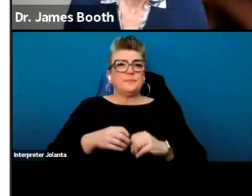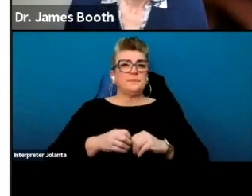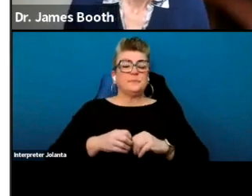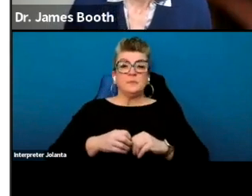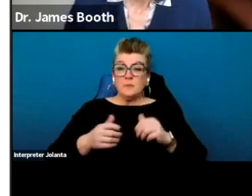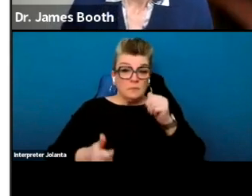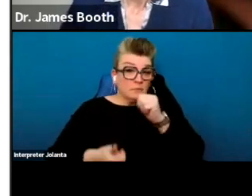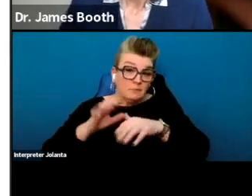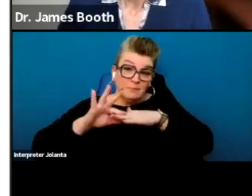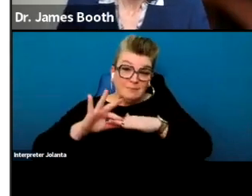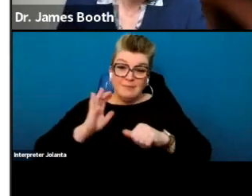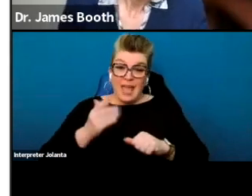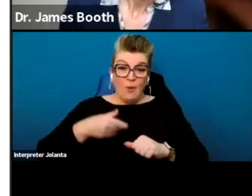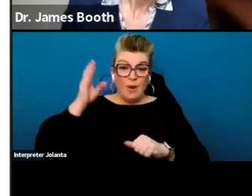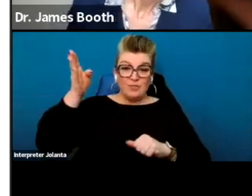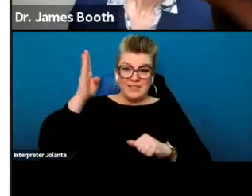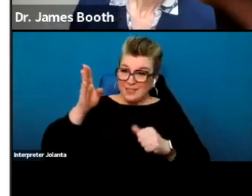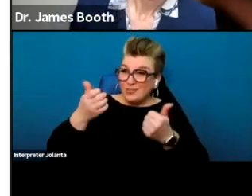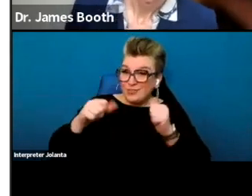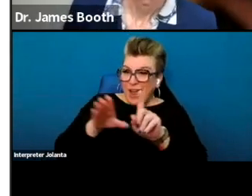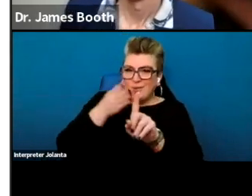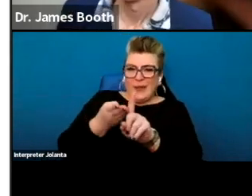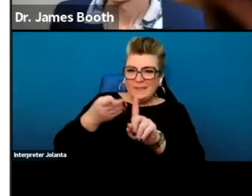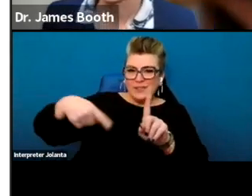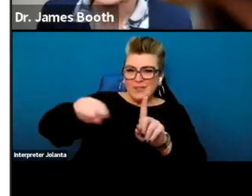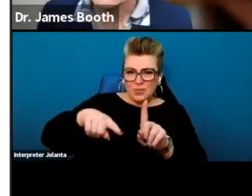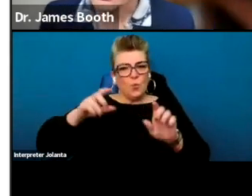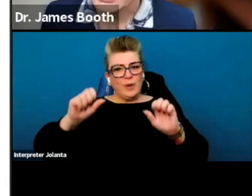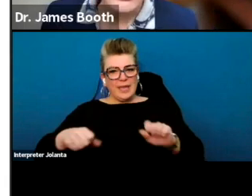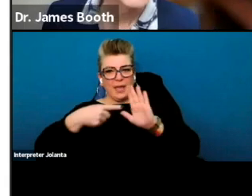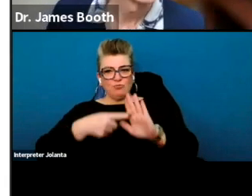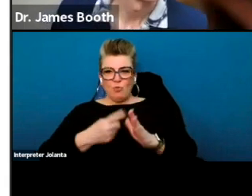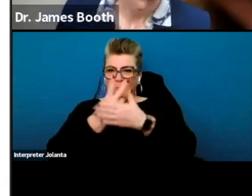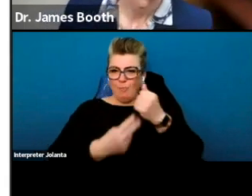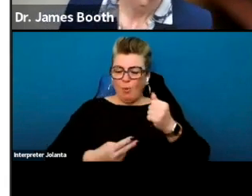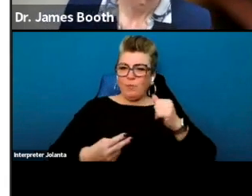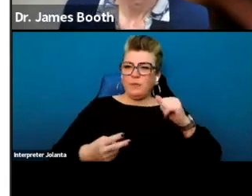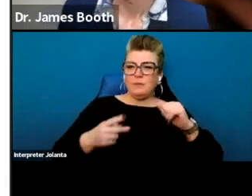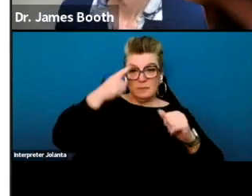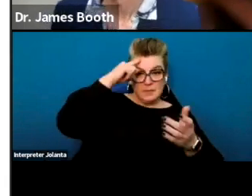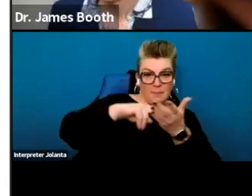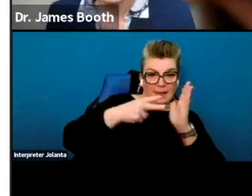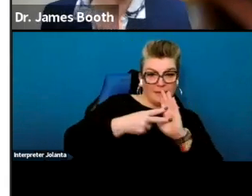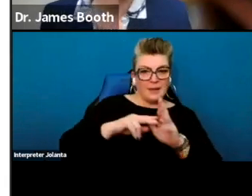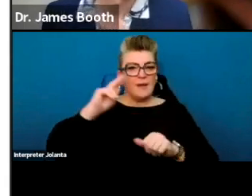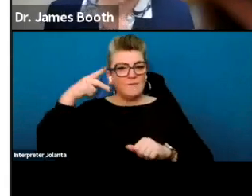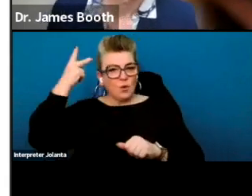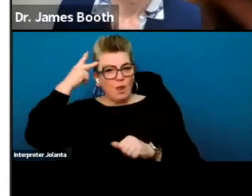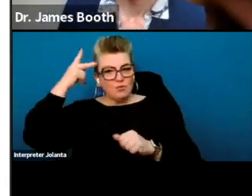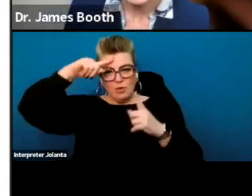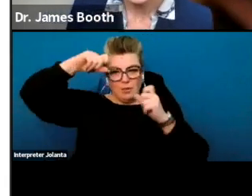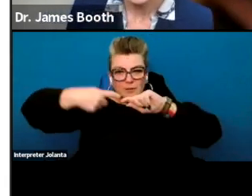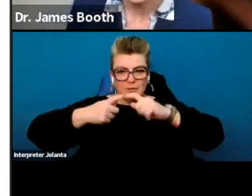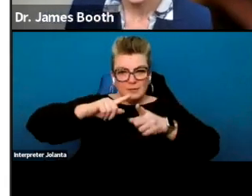was trying to convince you that we can show semantic and phonological specialization and also syntactic